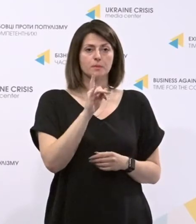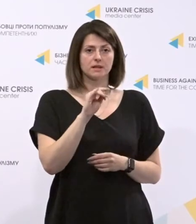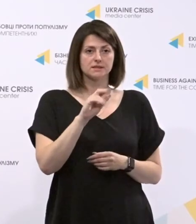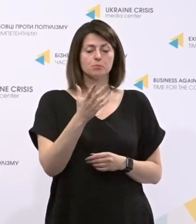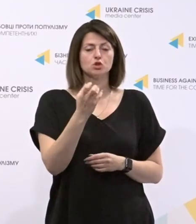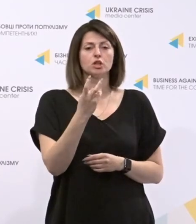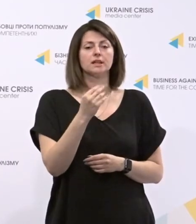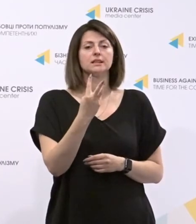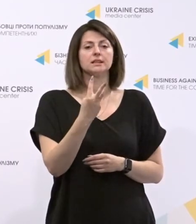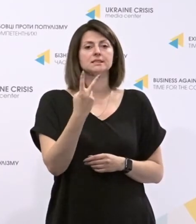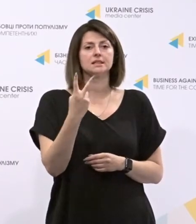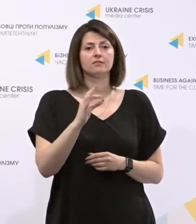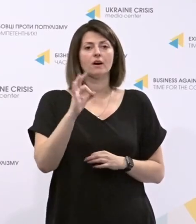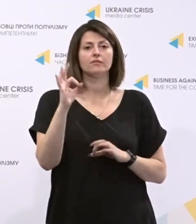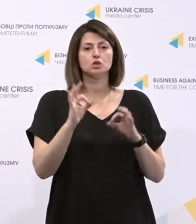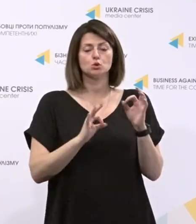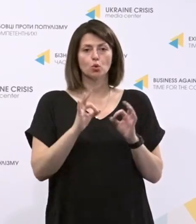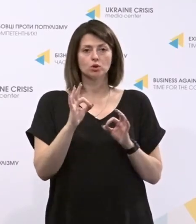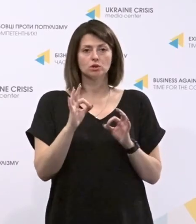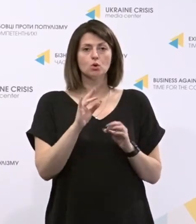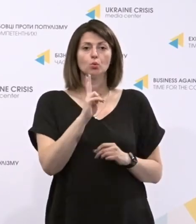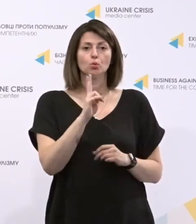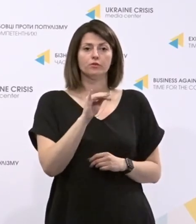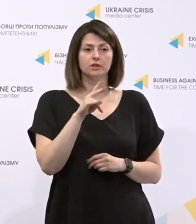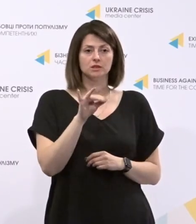with April.